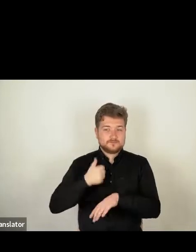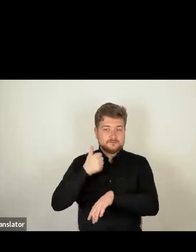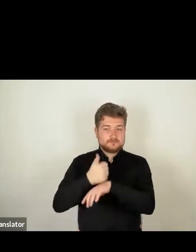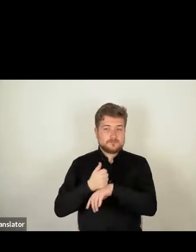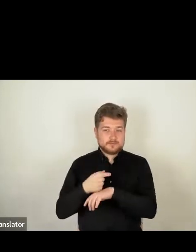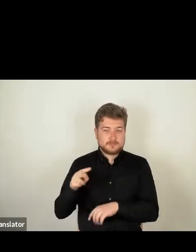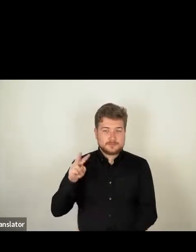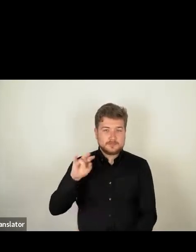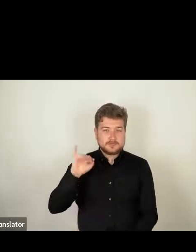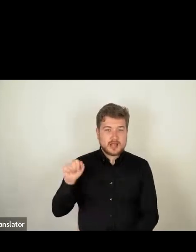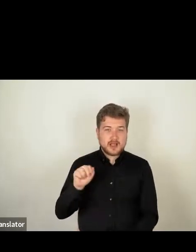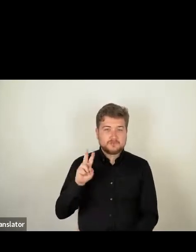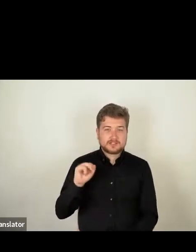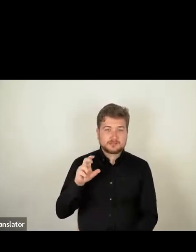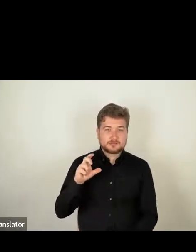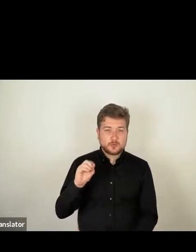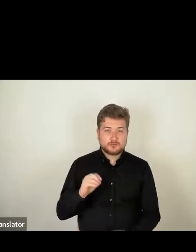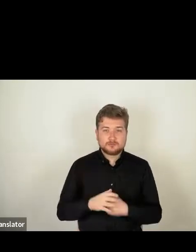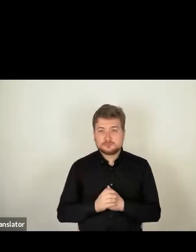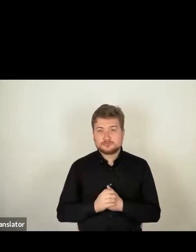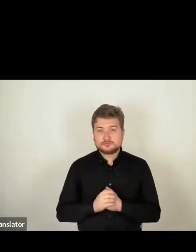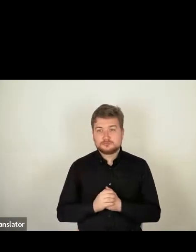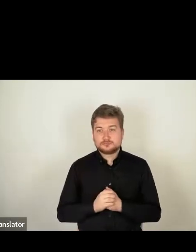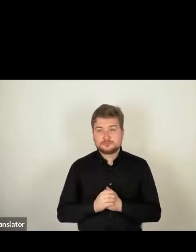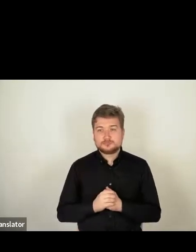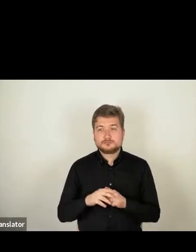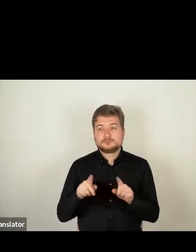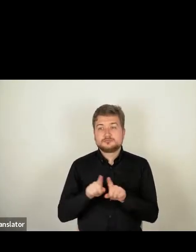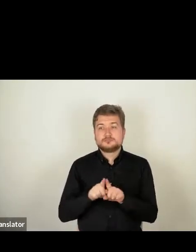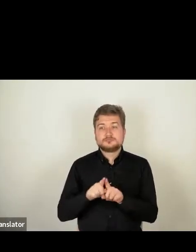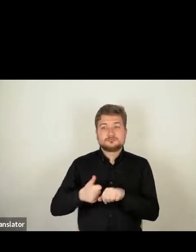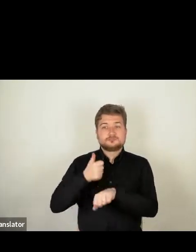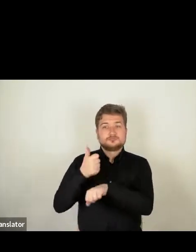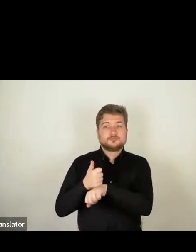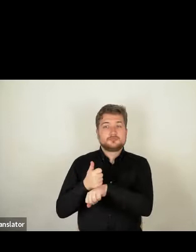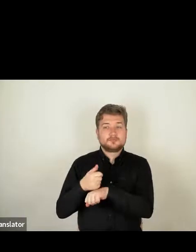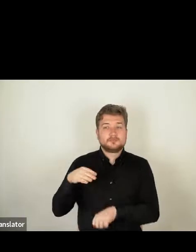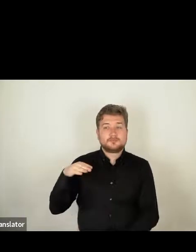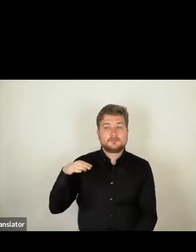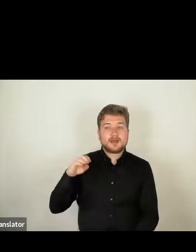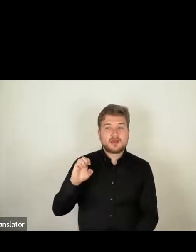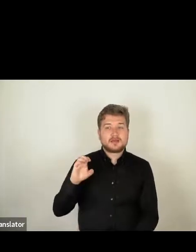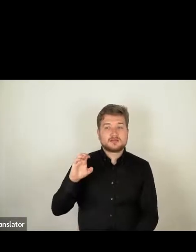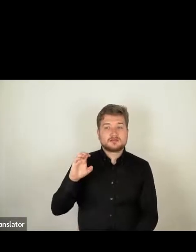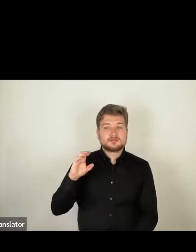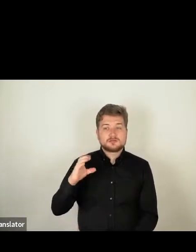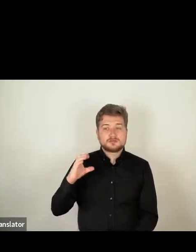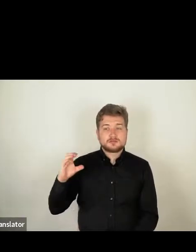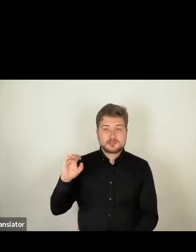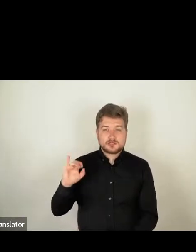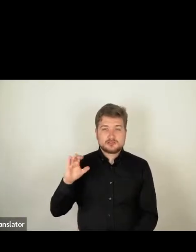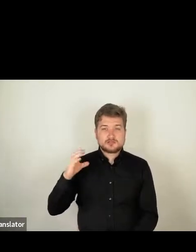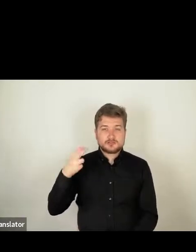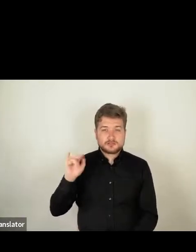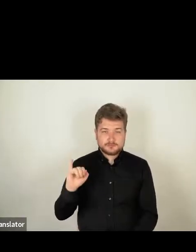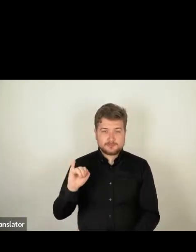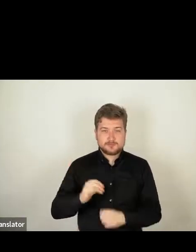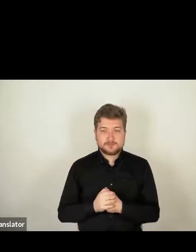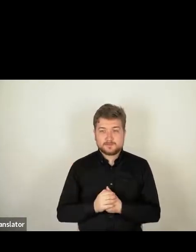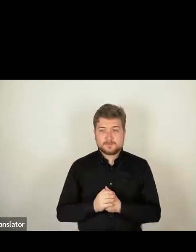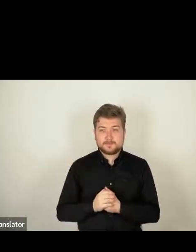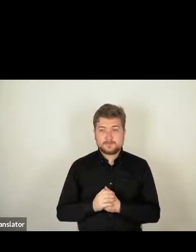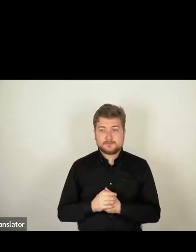today, and ODIHR Director, Matteo Mecacci, who I know all greatly support our work on